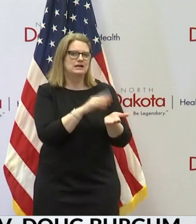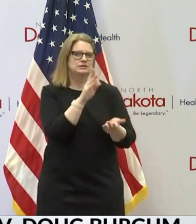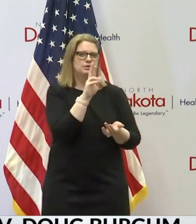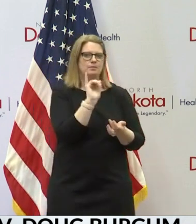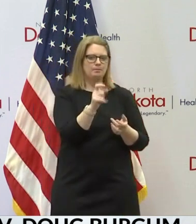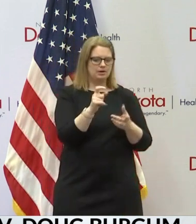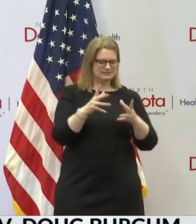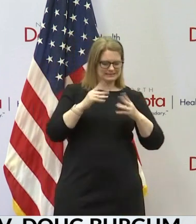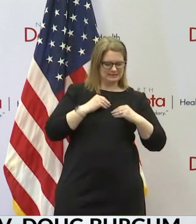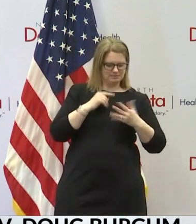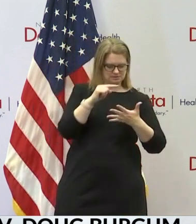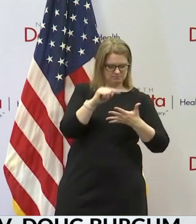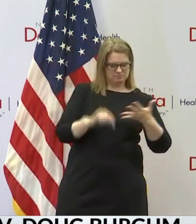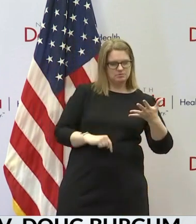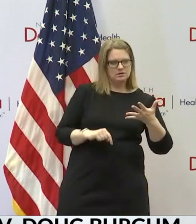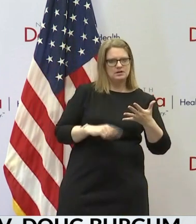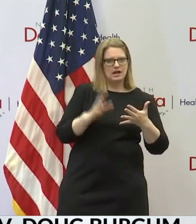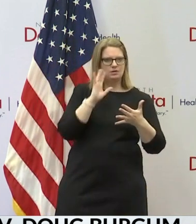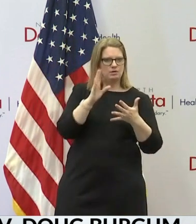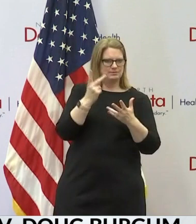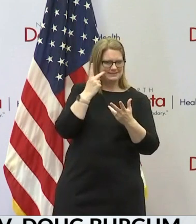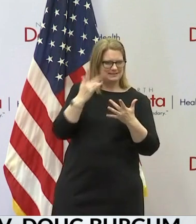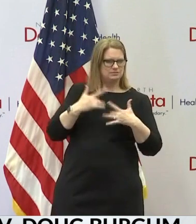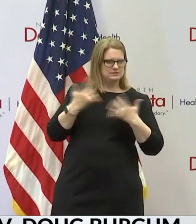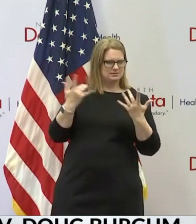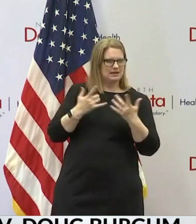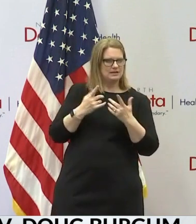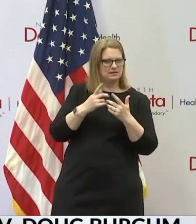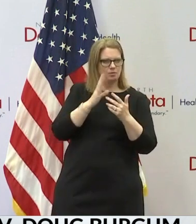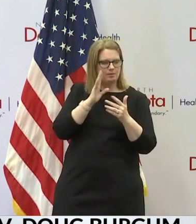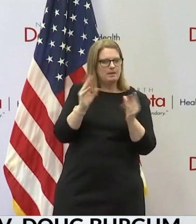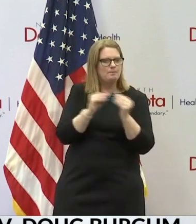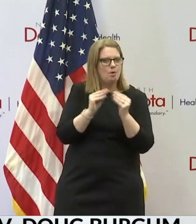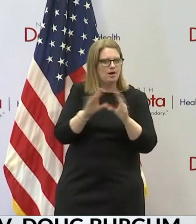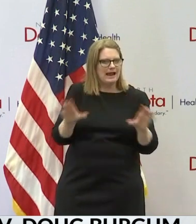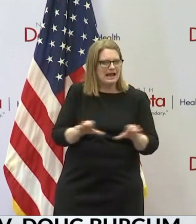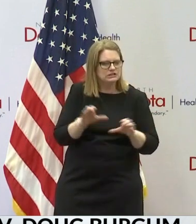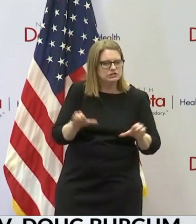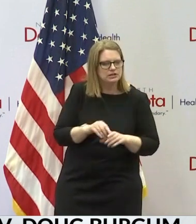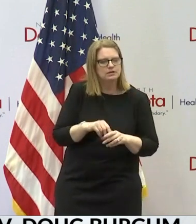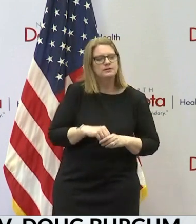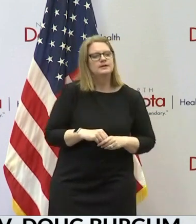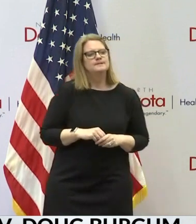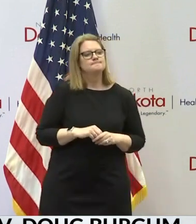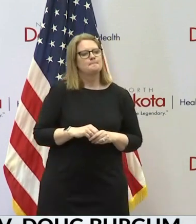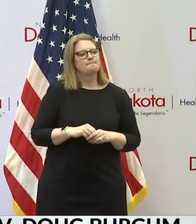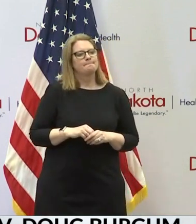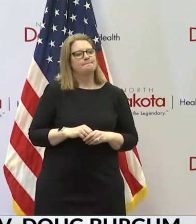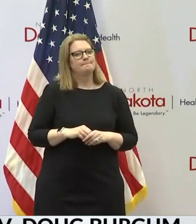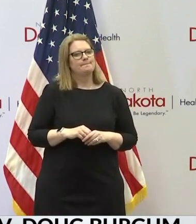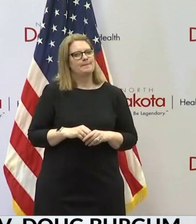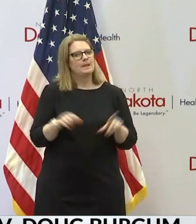items. We know there's going to be some follow-up on that front. We also